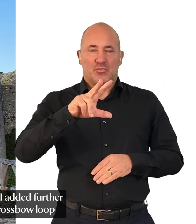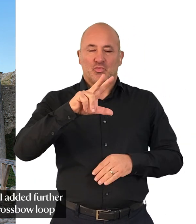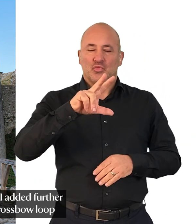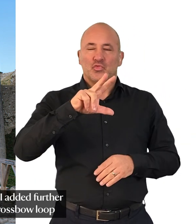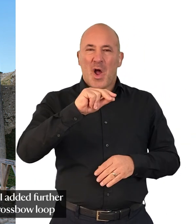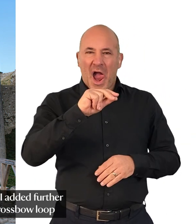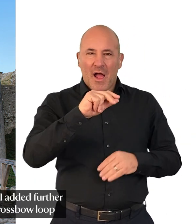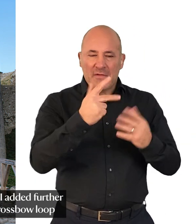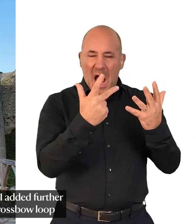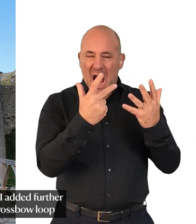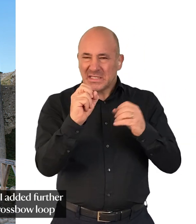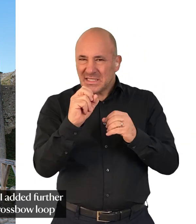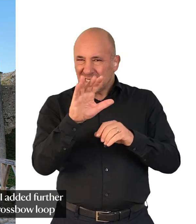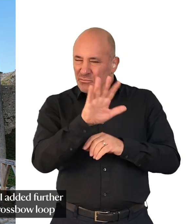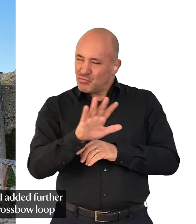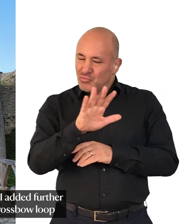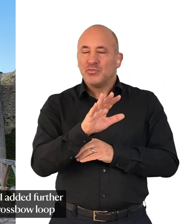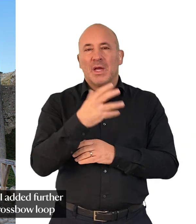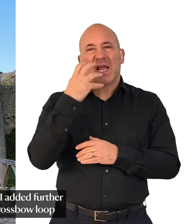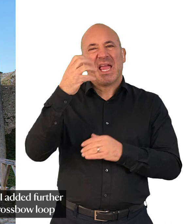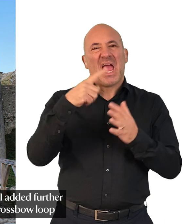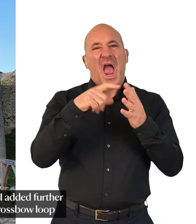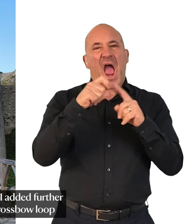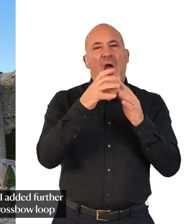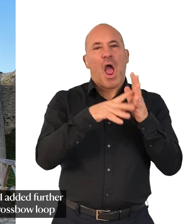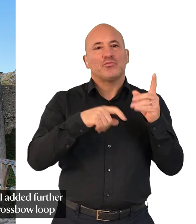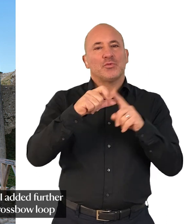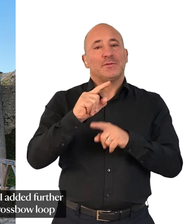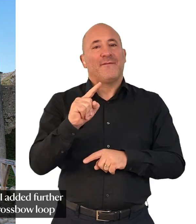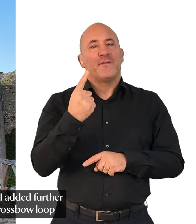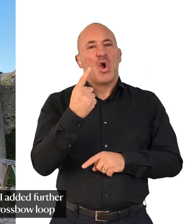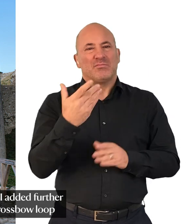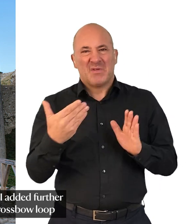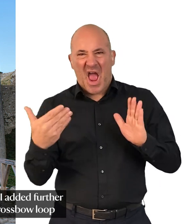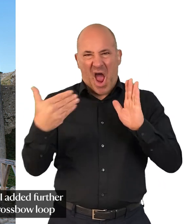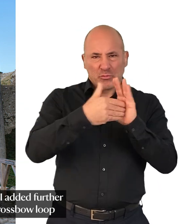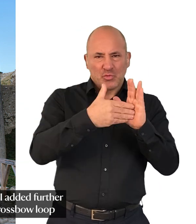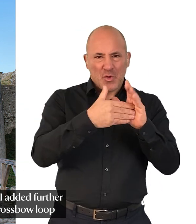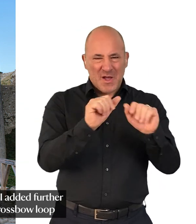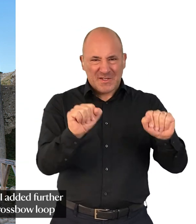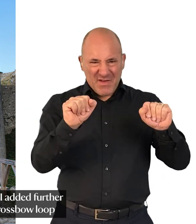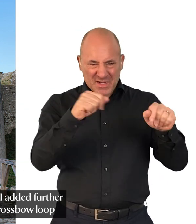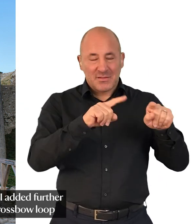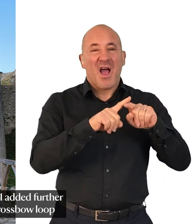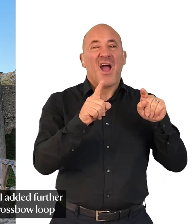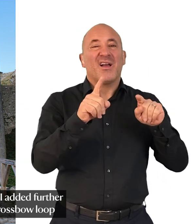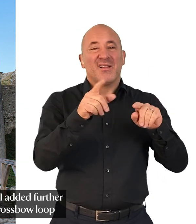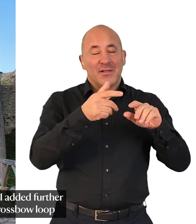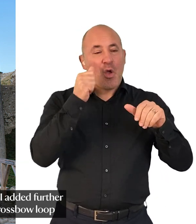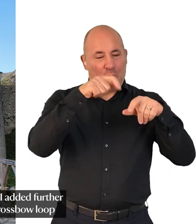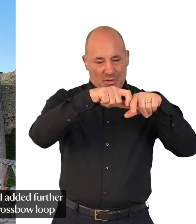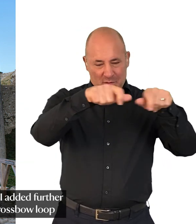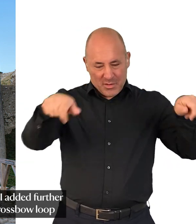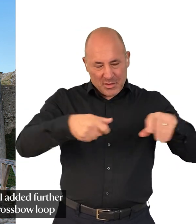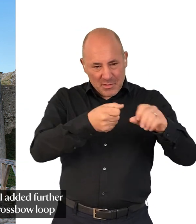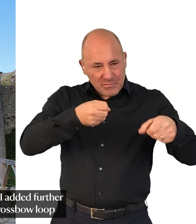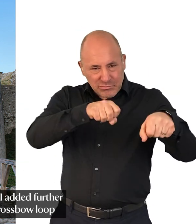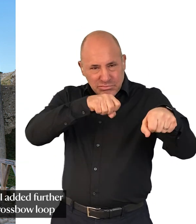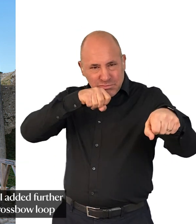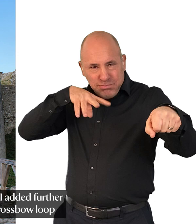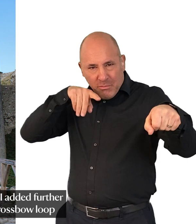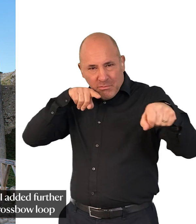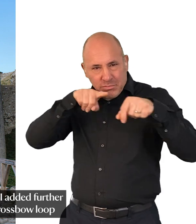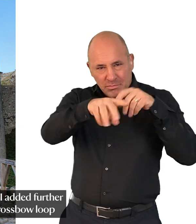In the 1280s, Edward I added further defences like the crossbow loop in the East Guard room on the right.